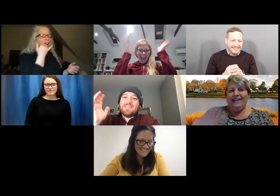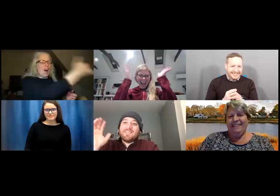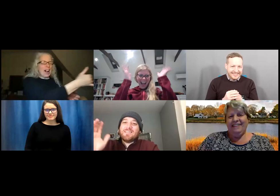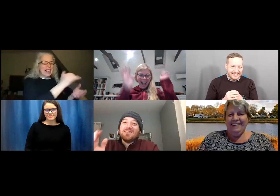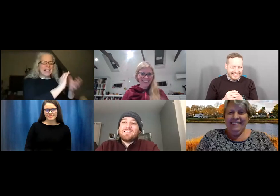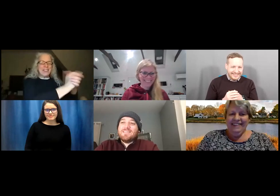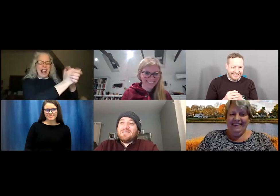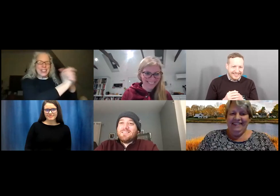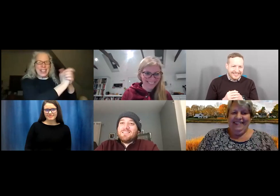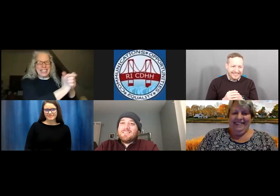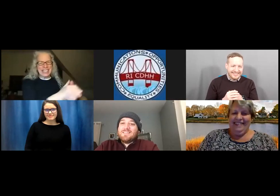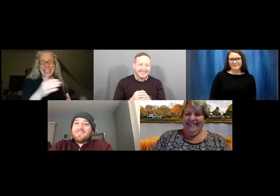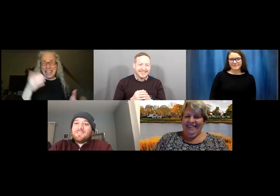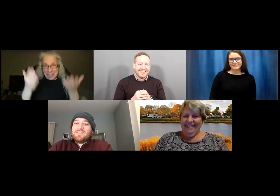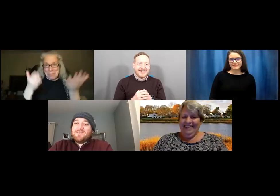think.